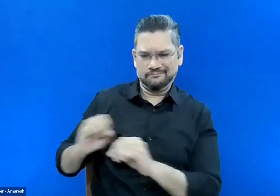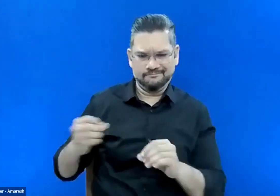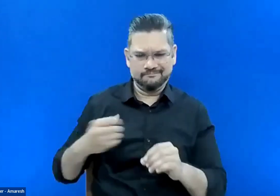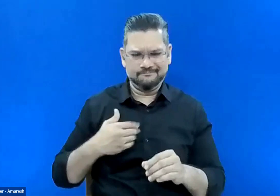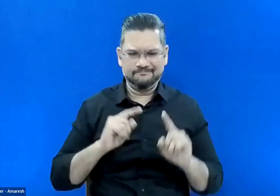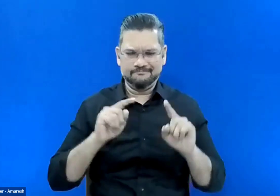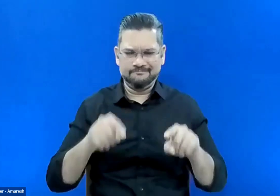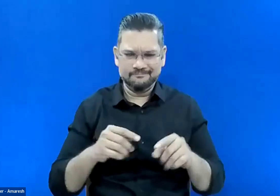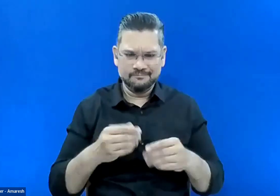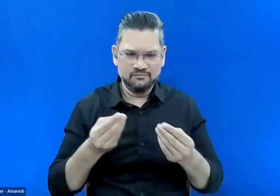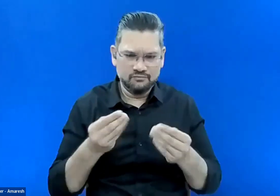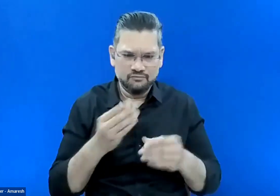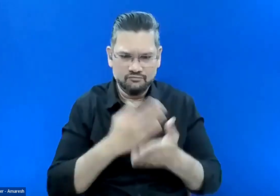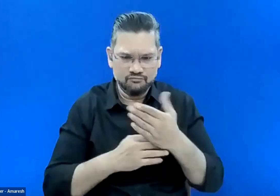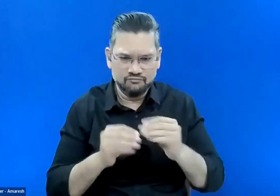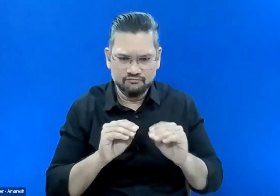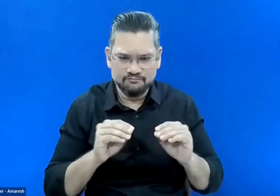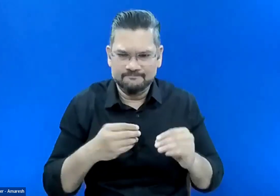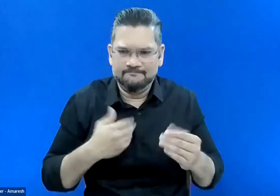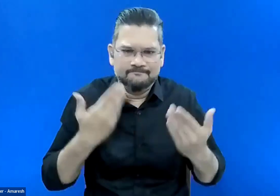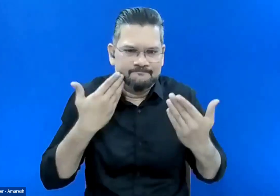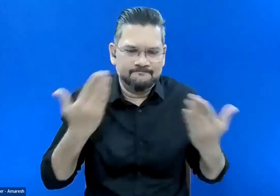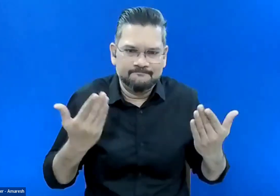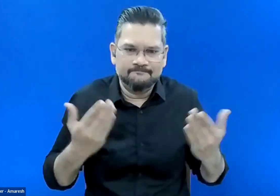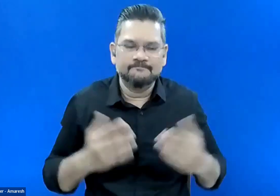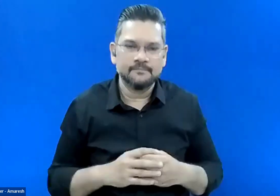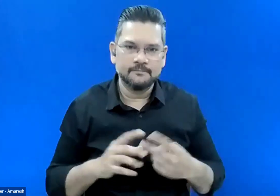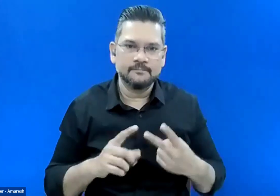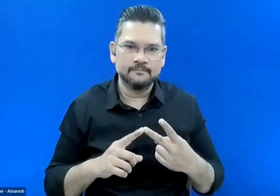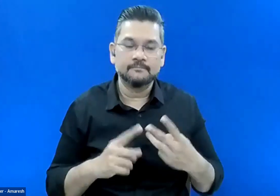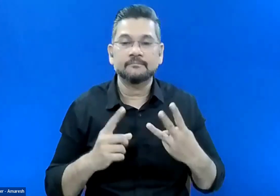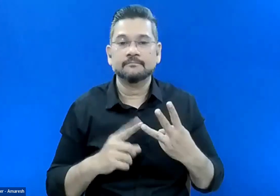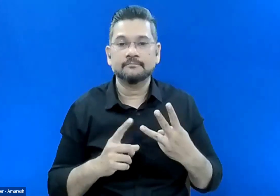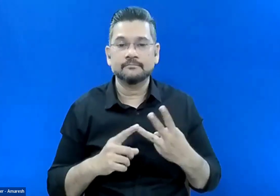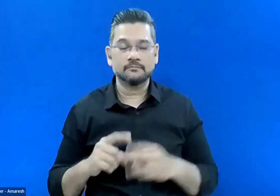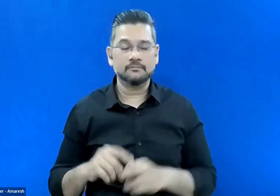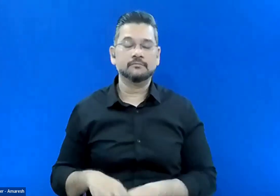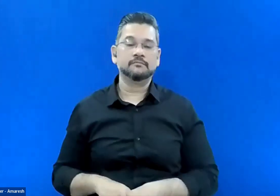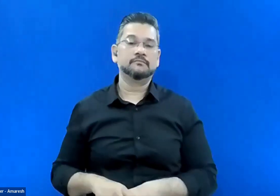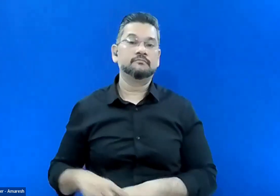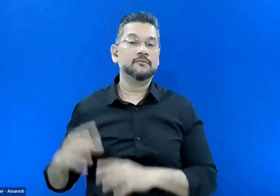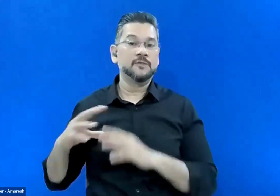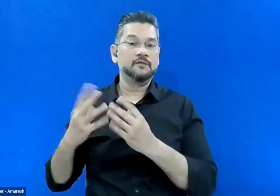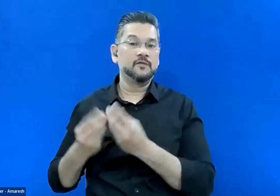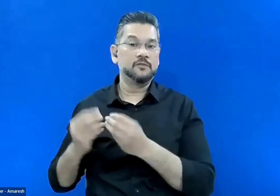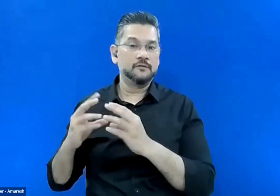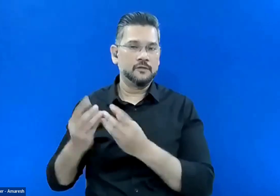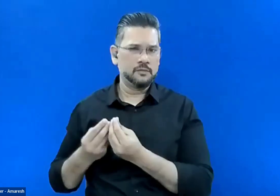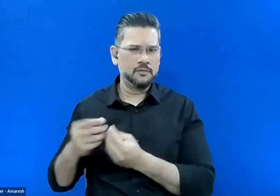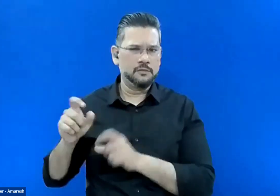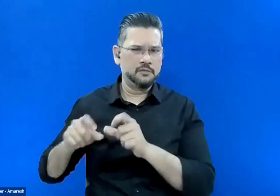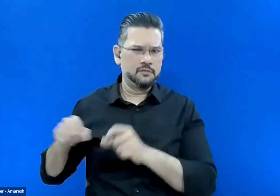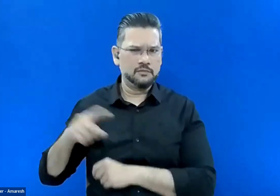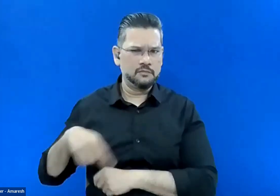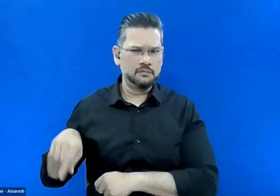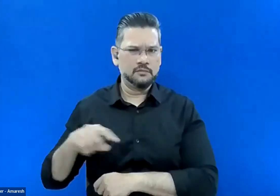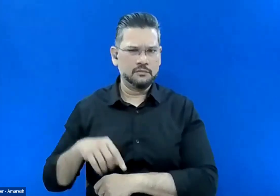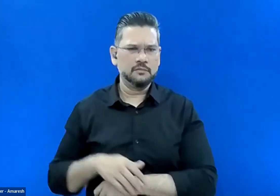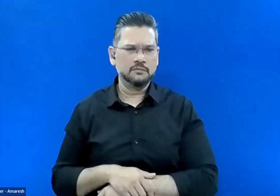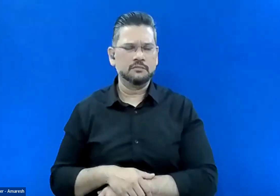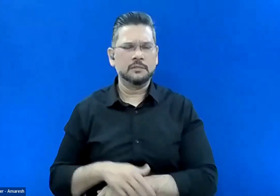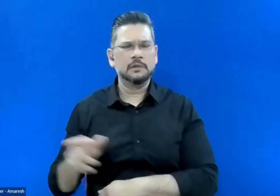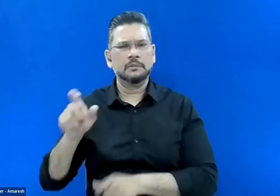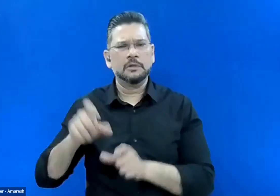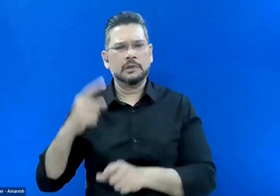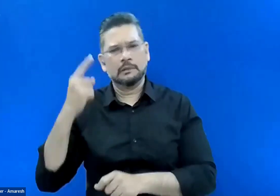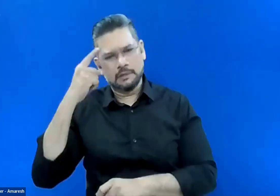three, on the other side, some families do not feel that youth with disabilities should receive an